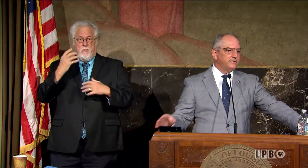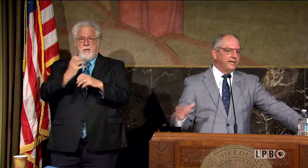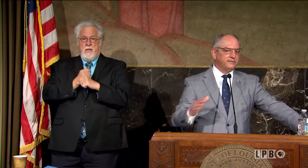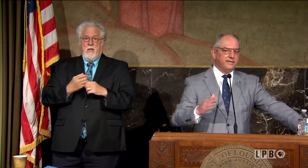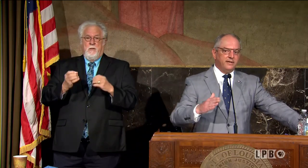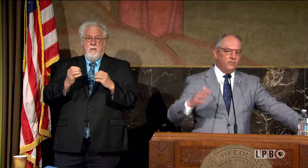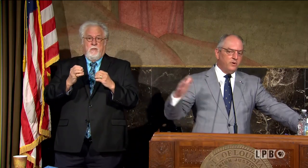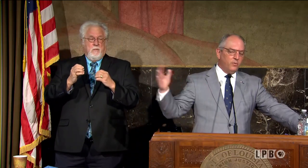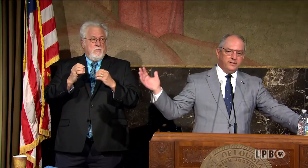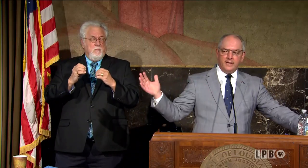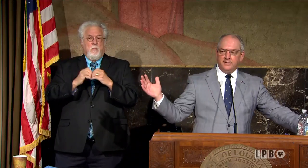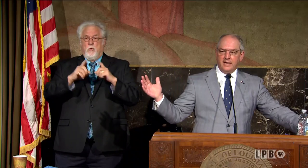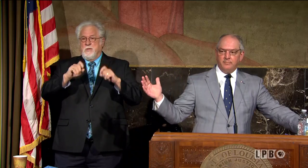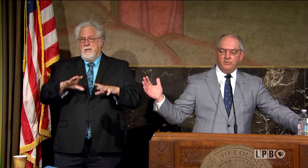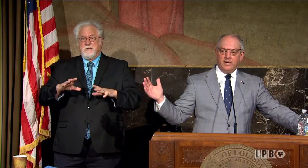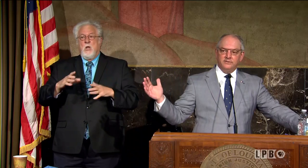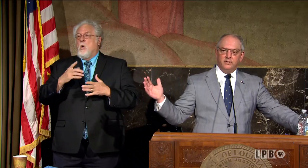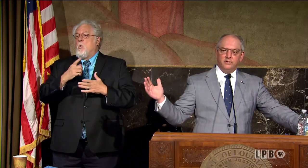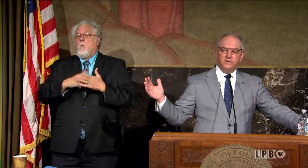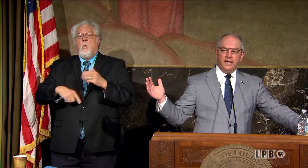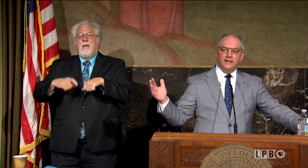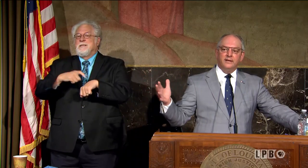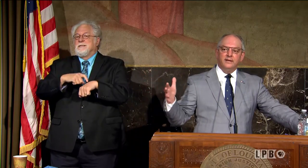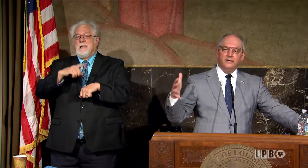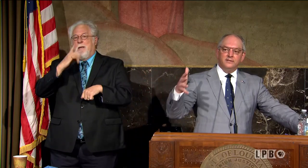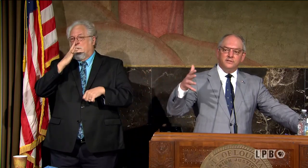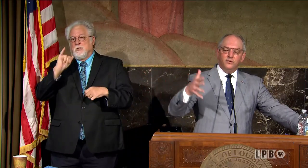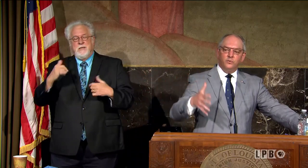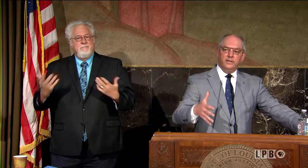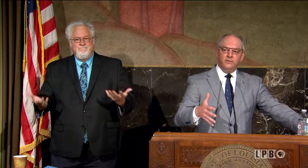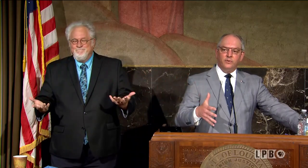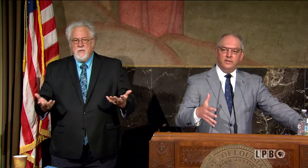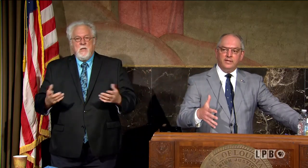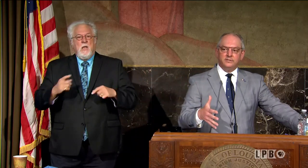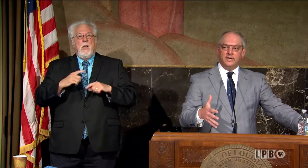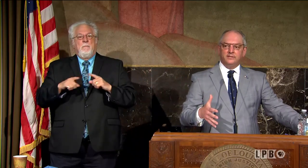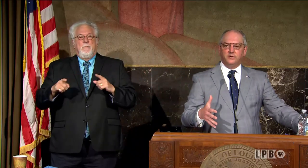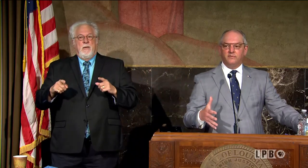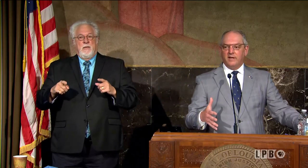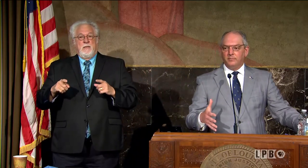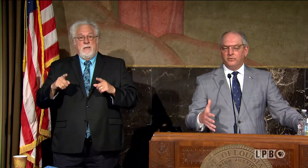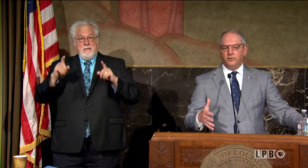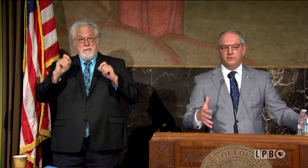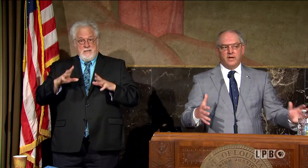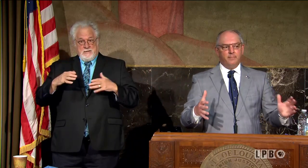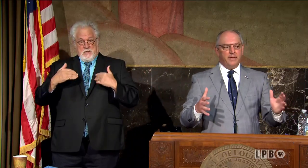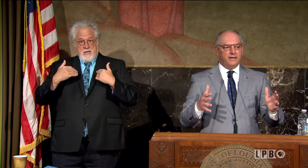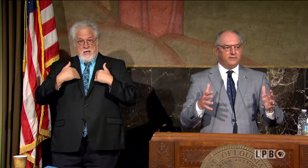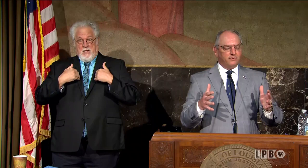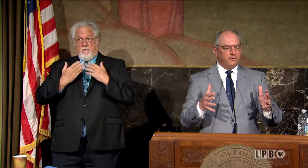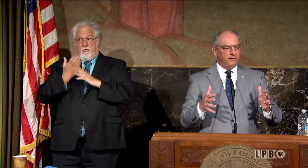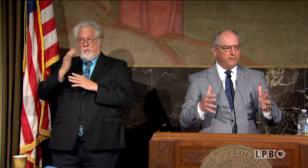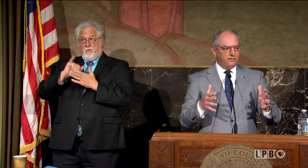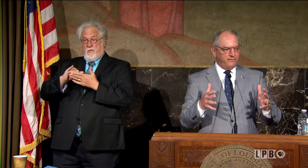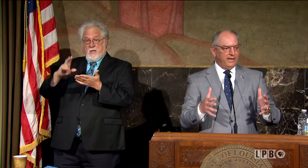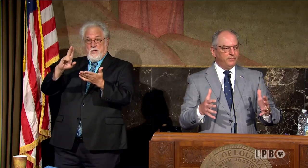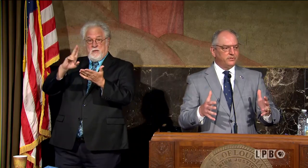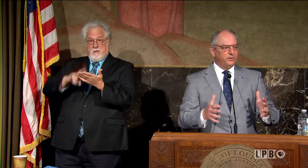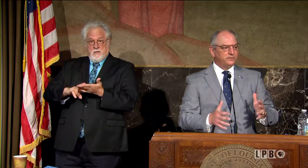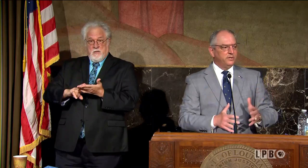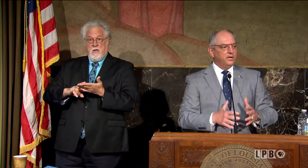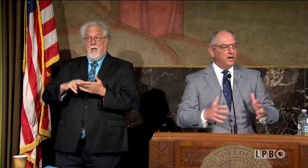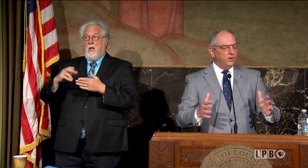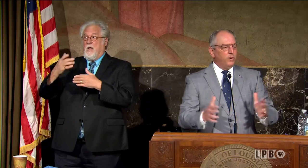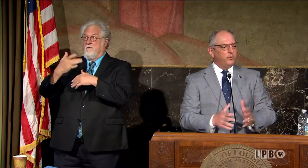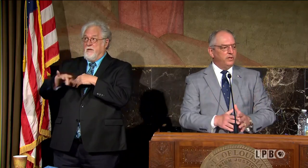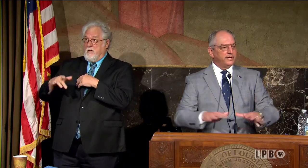one of these tests, and I don't know what that time horizon looks like. So when these tests that are available through this compact are available to